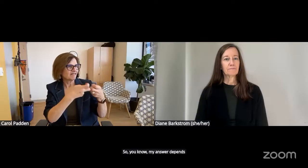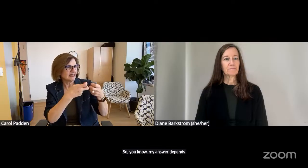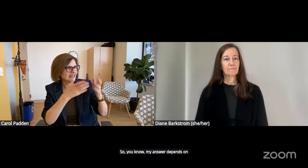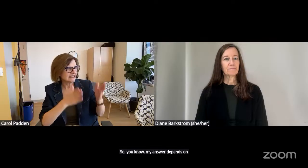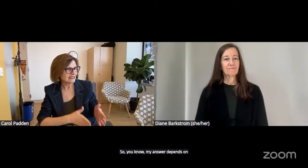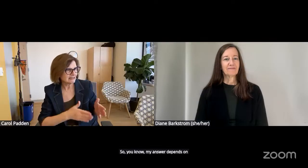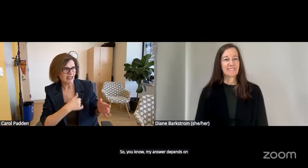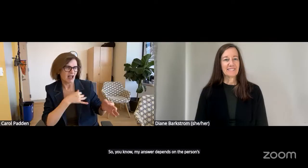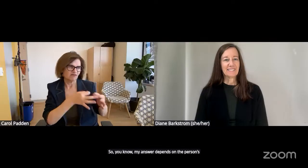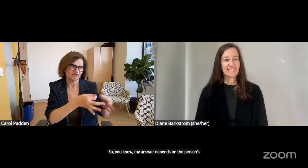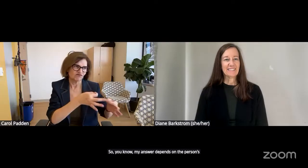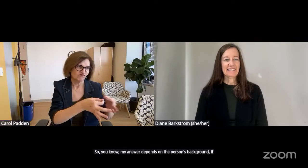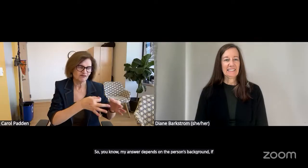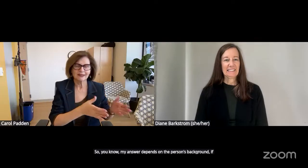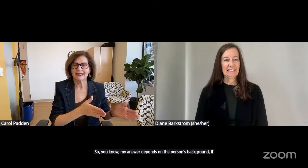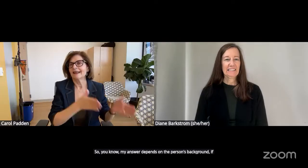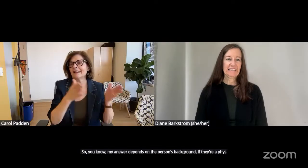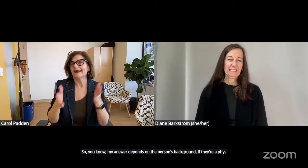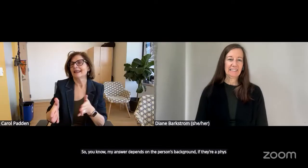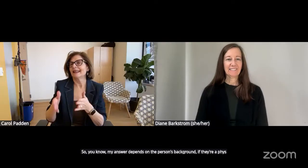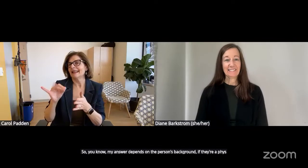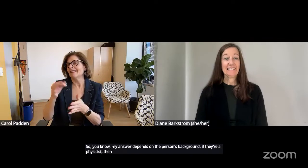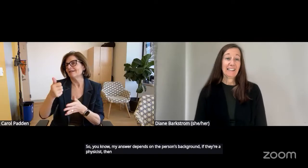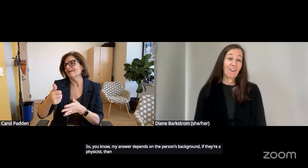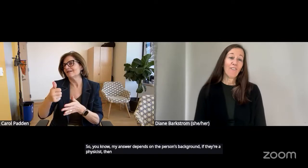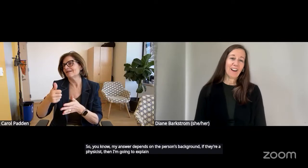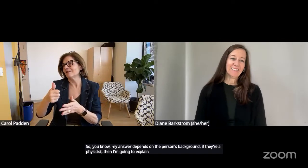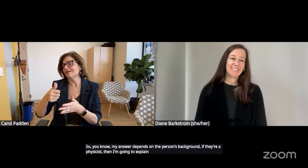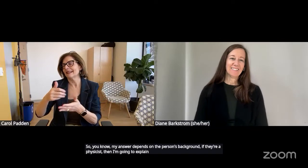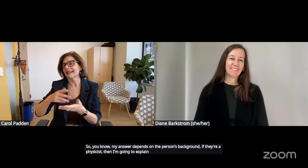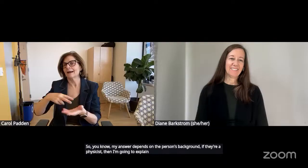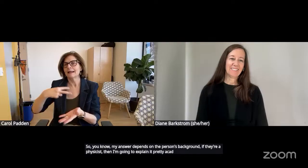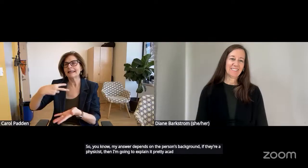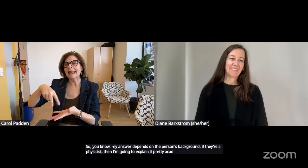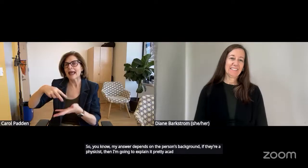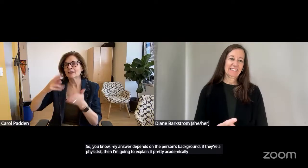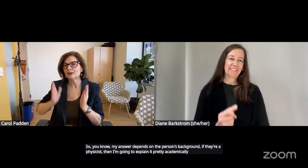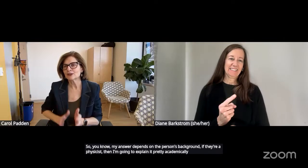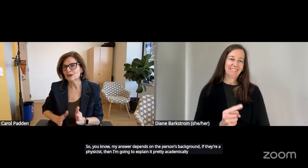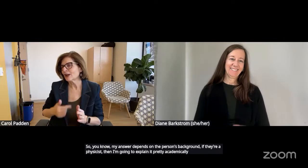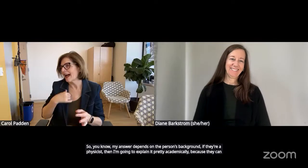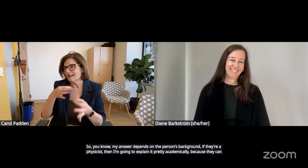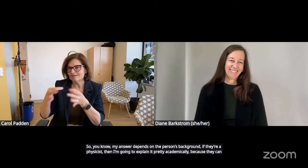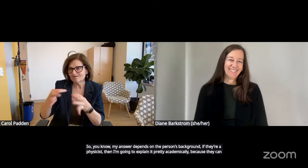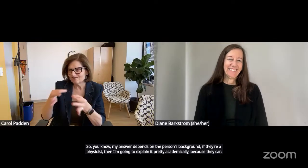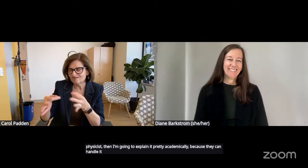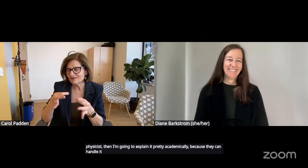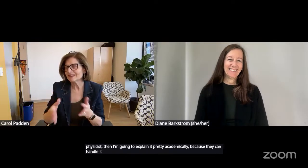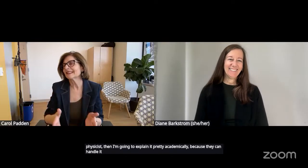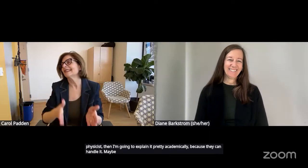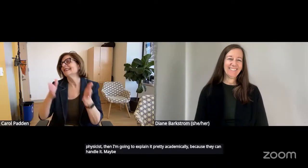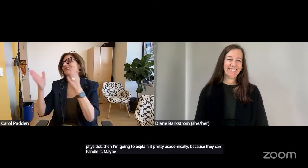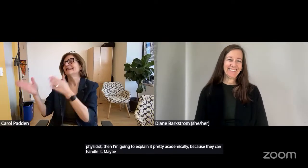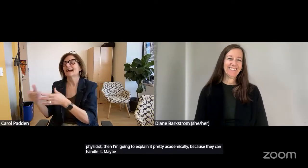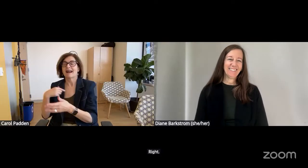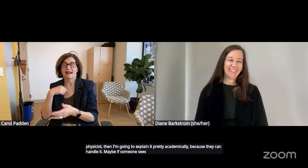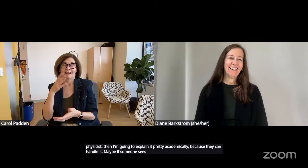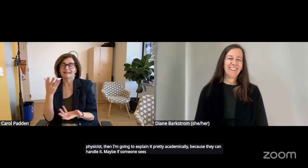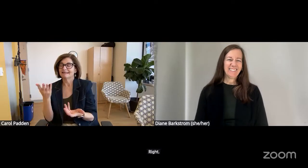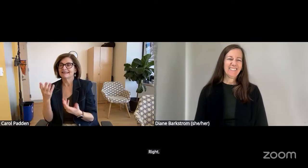person's background. If they're a physicist, then I'm going to explain it pretty academically because they can handle it. Right, Maybe if someone sees it as more of